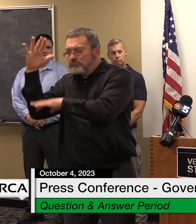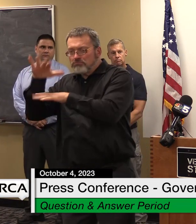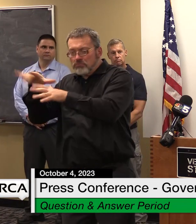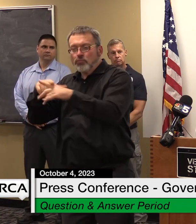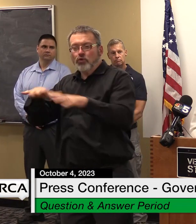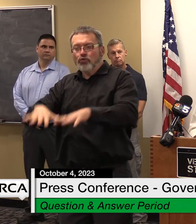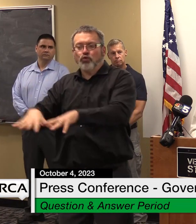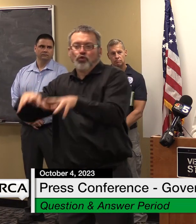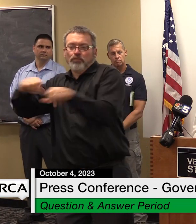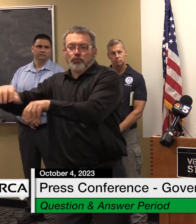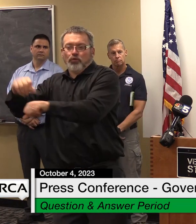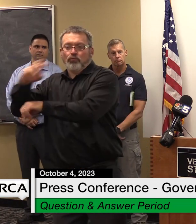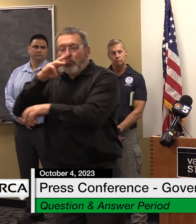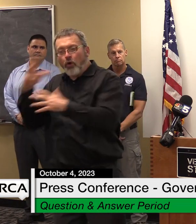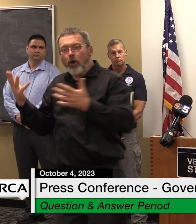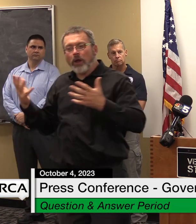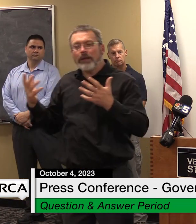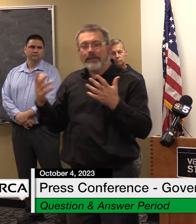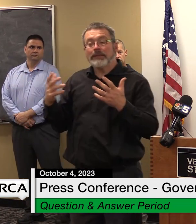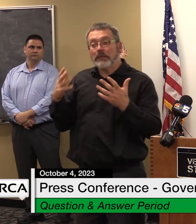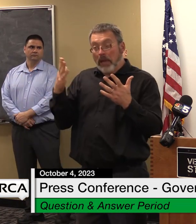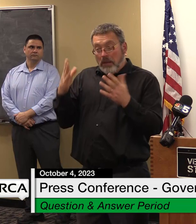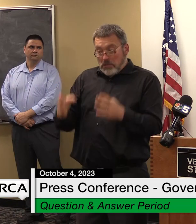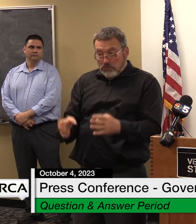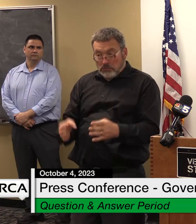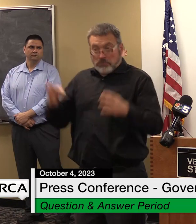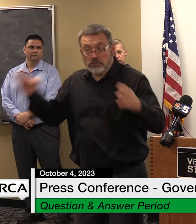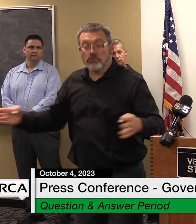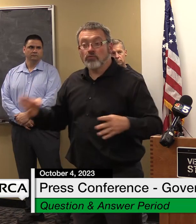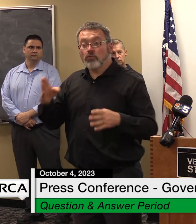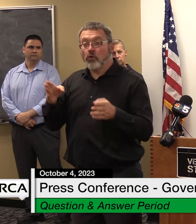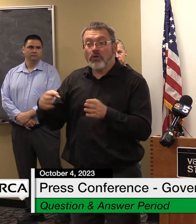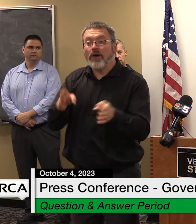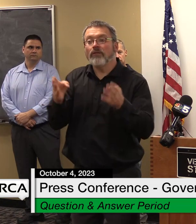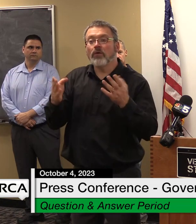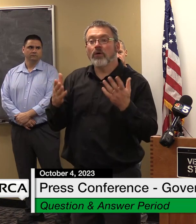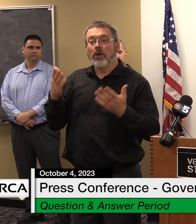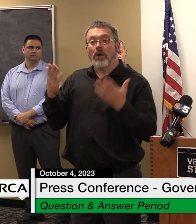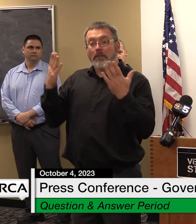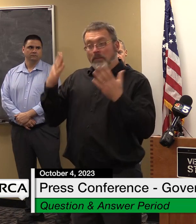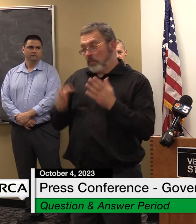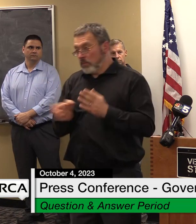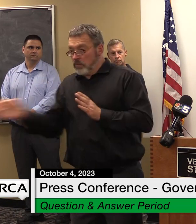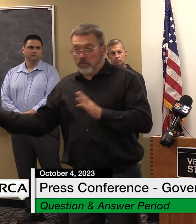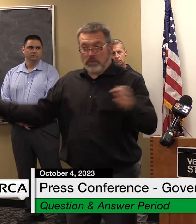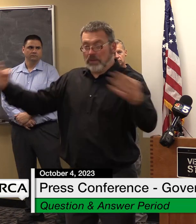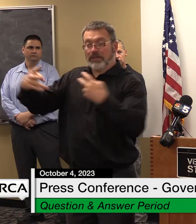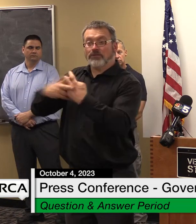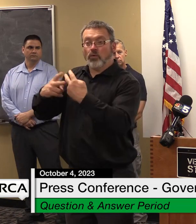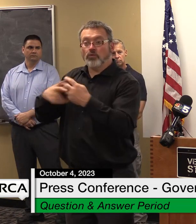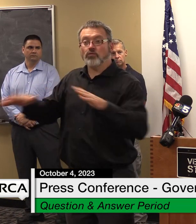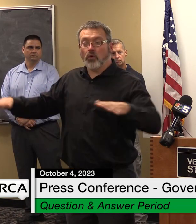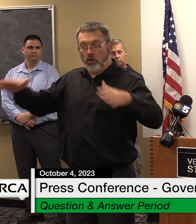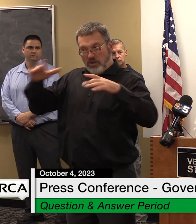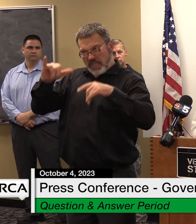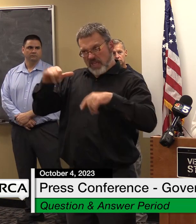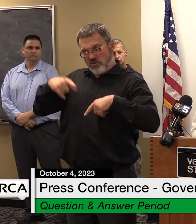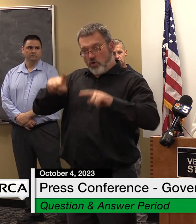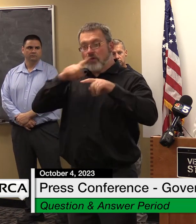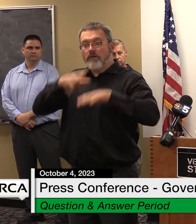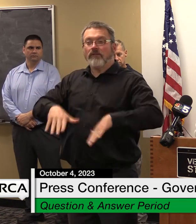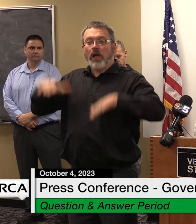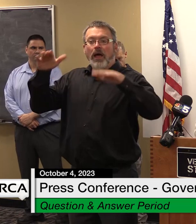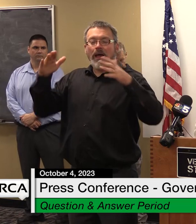the riverbanks, broadening the riverbanks in order to store more water, flood water. And but